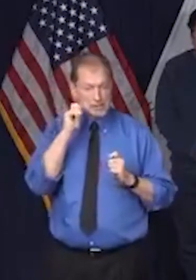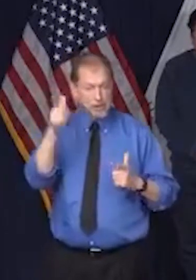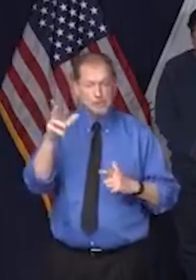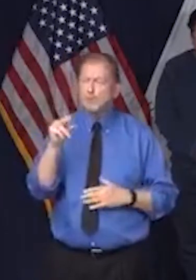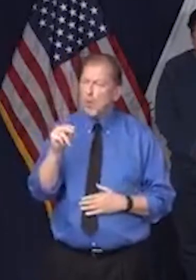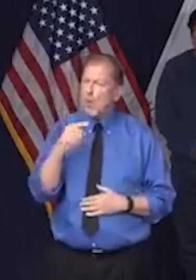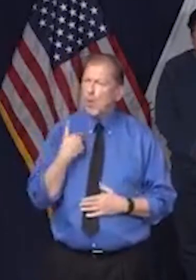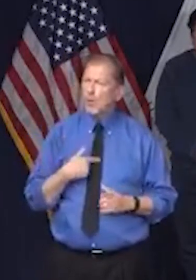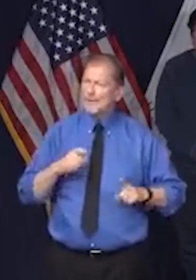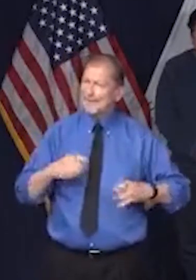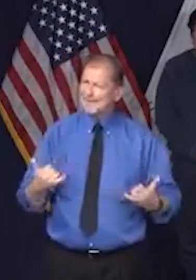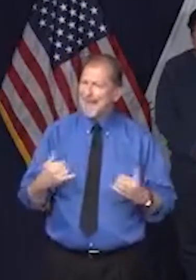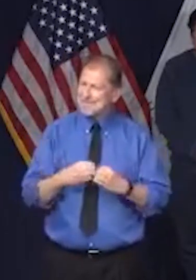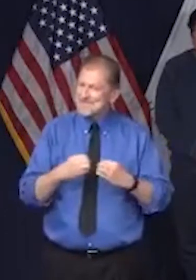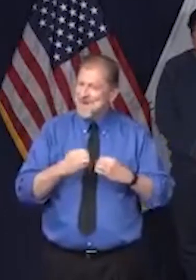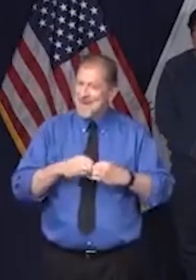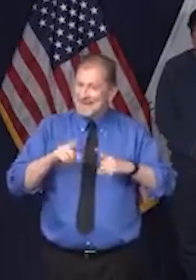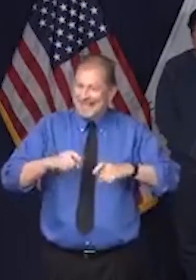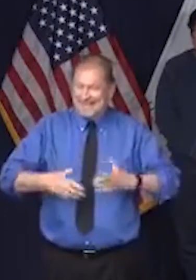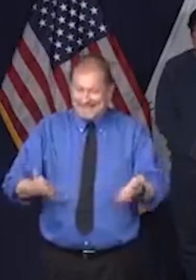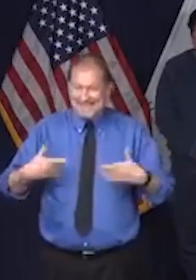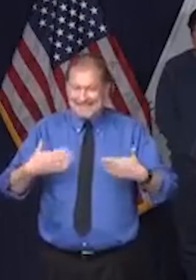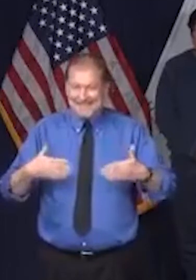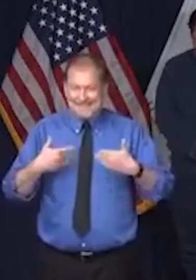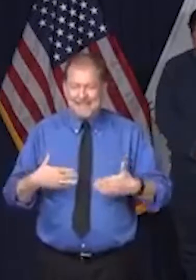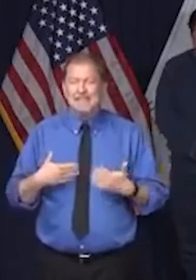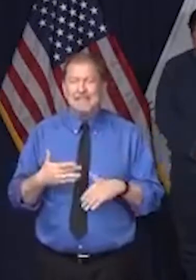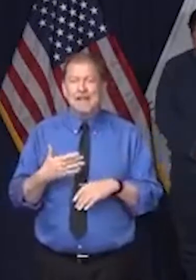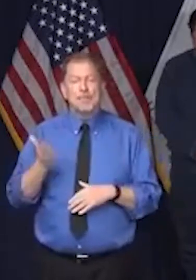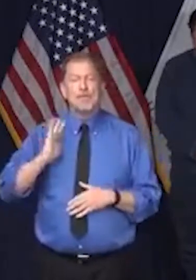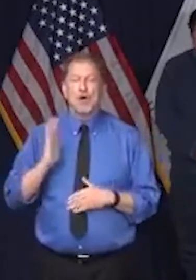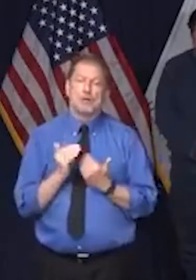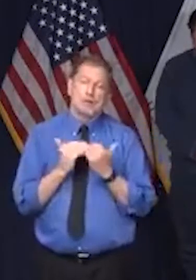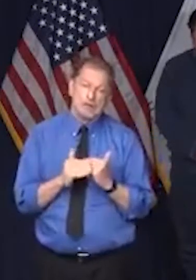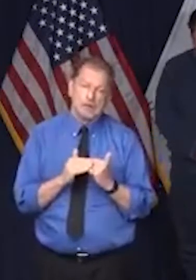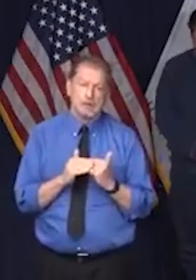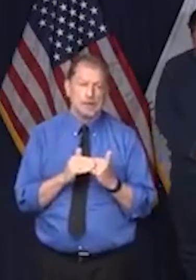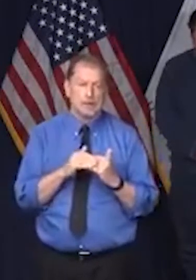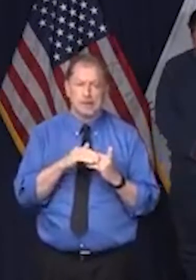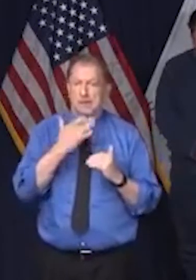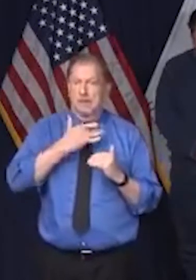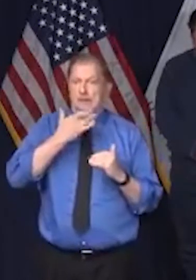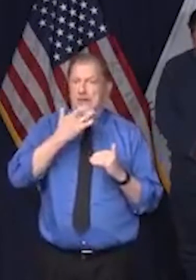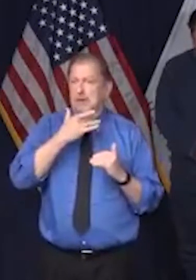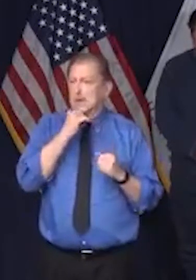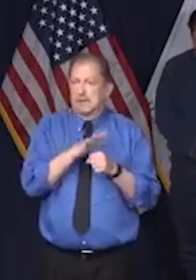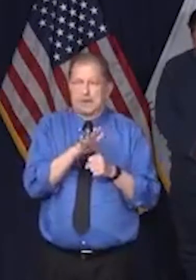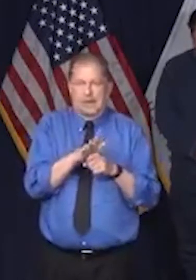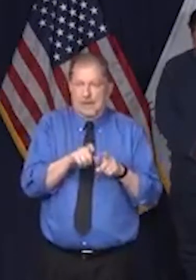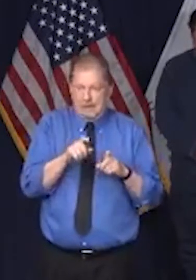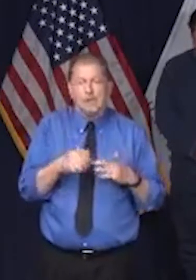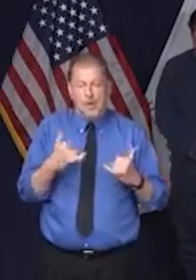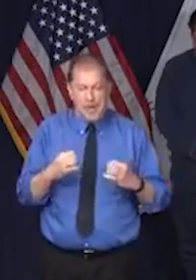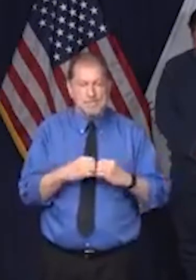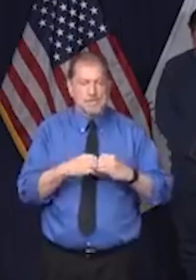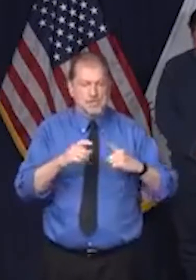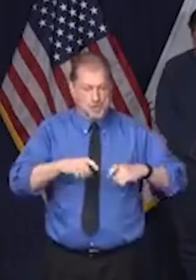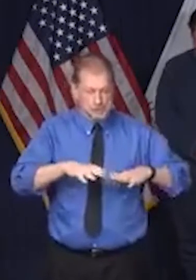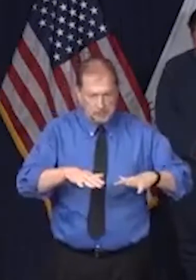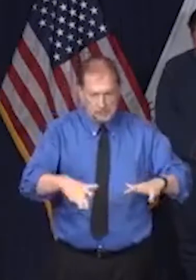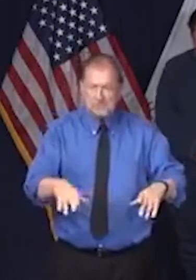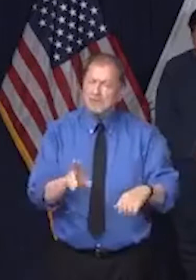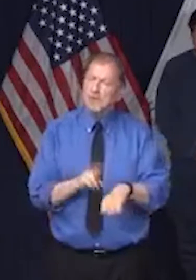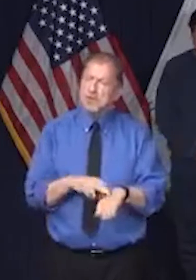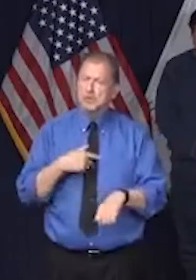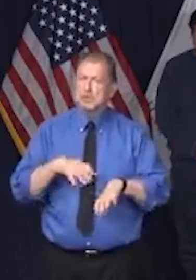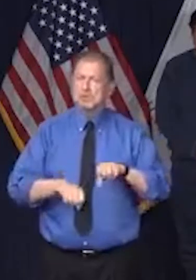extra fact of, you know, how many tests were done on one day versus another. So again, we're following all that. We are continuing